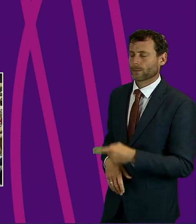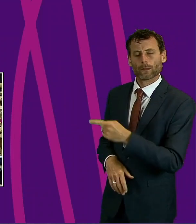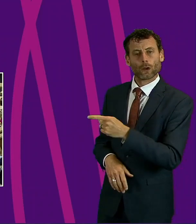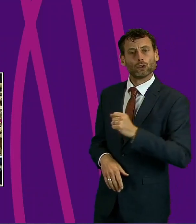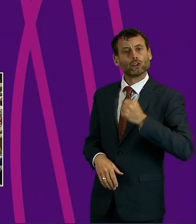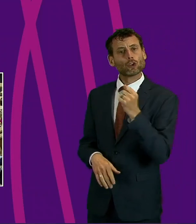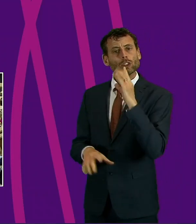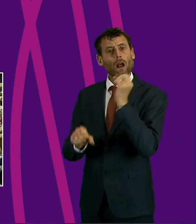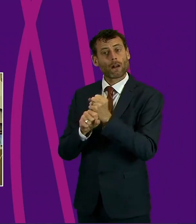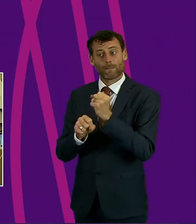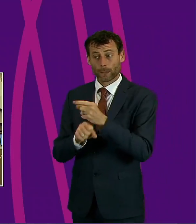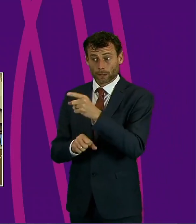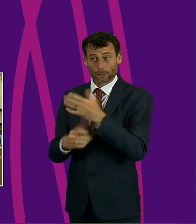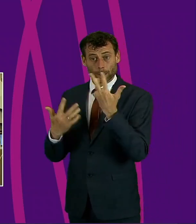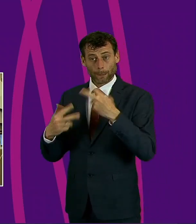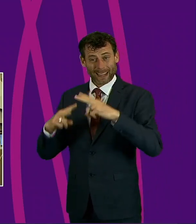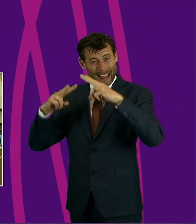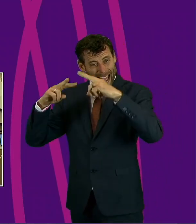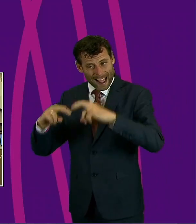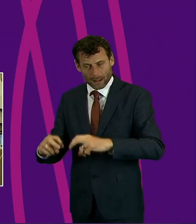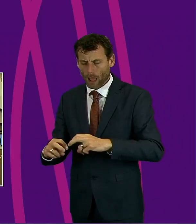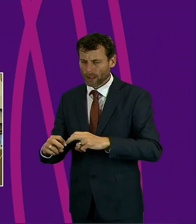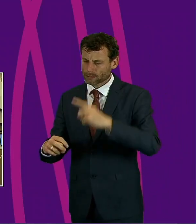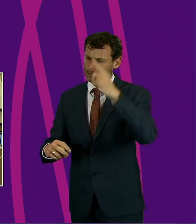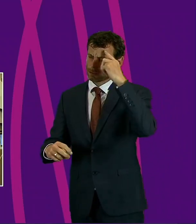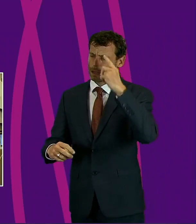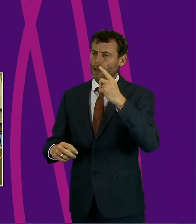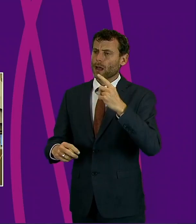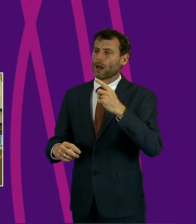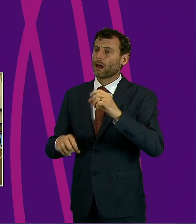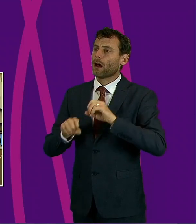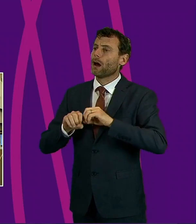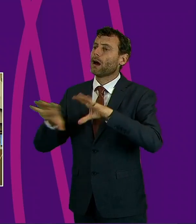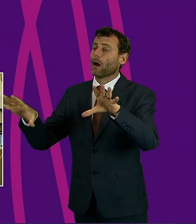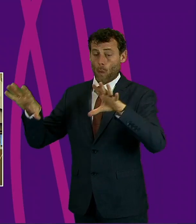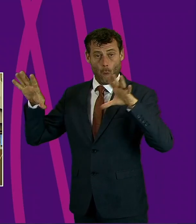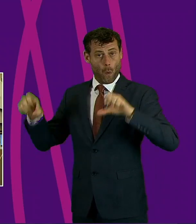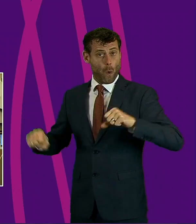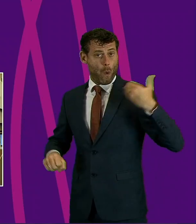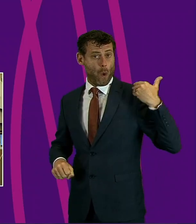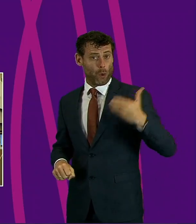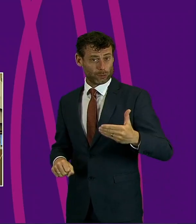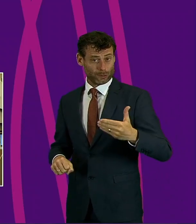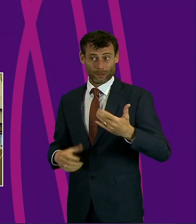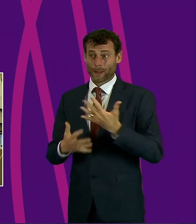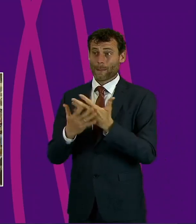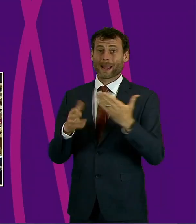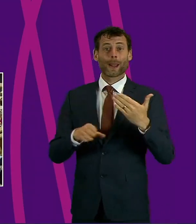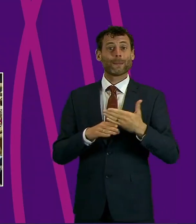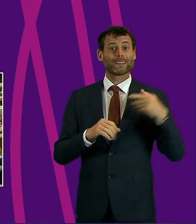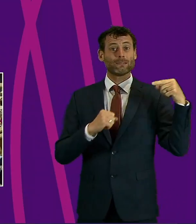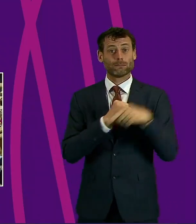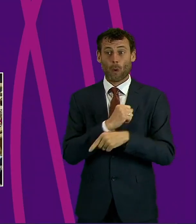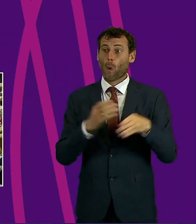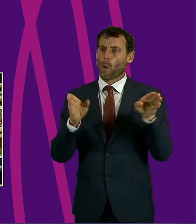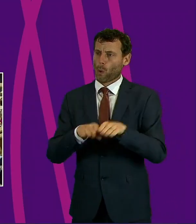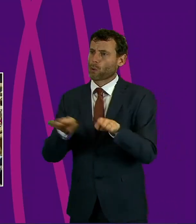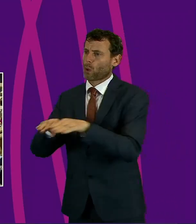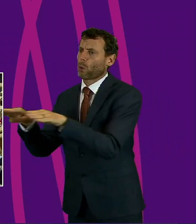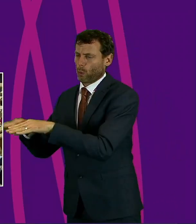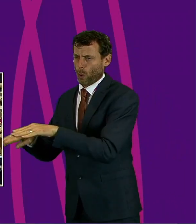made regarding the potential impact of the COVID-19 outbreak on women's position in the labour market. We continue to assess